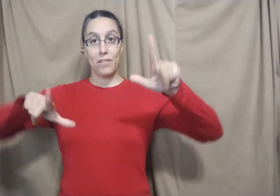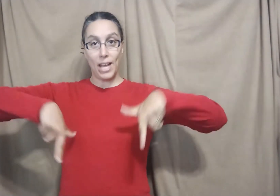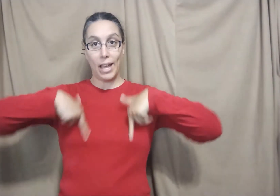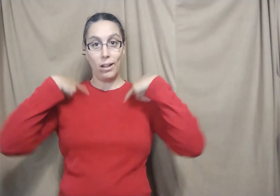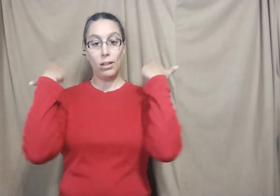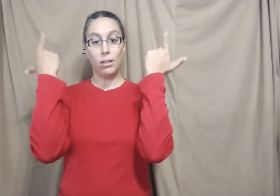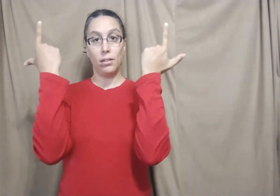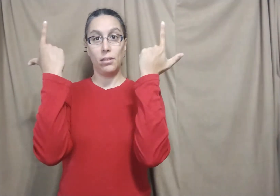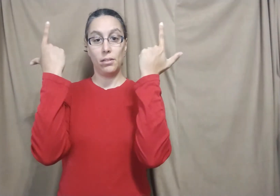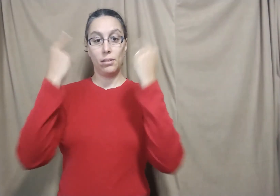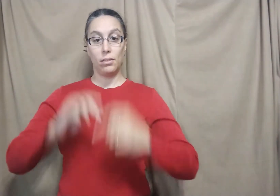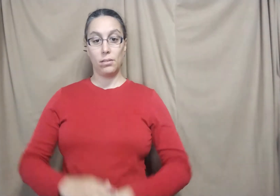lifestyle,